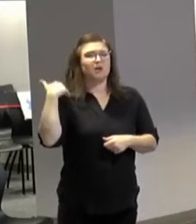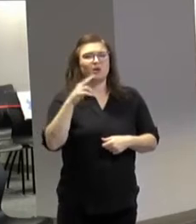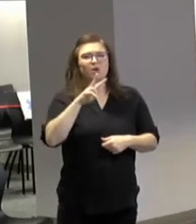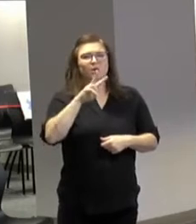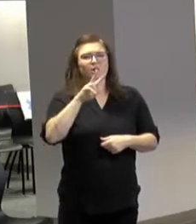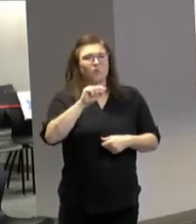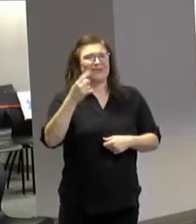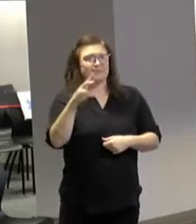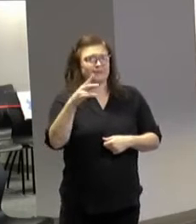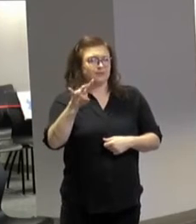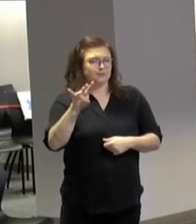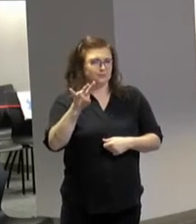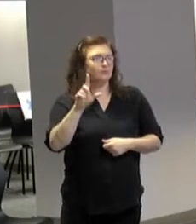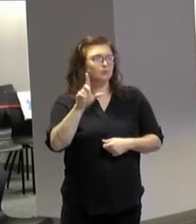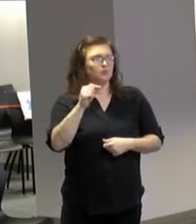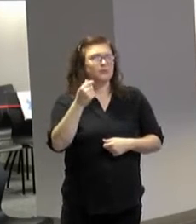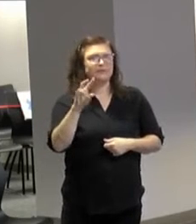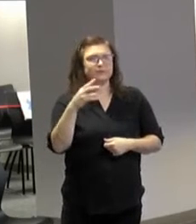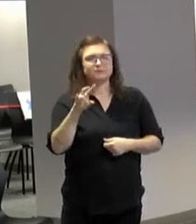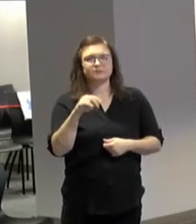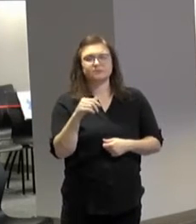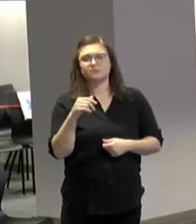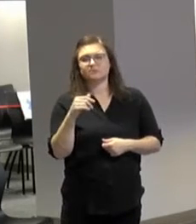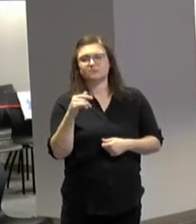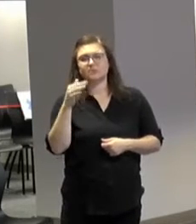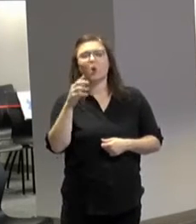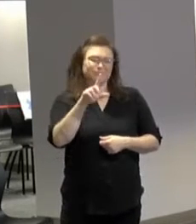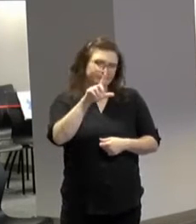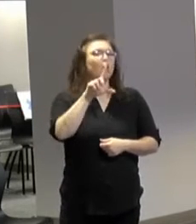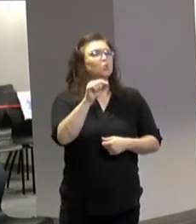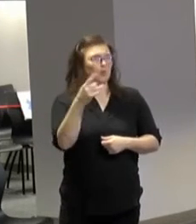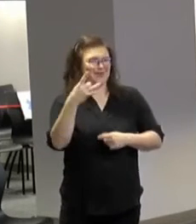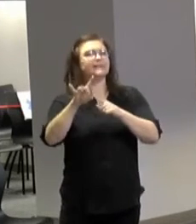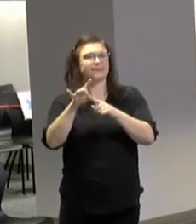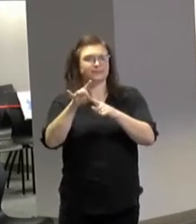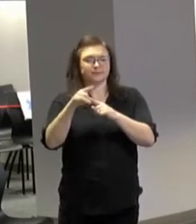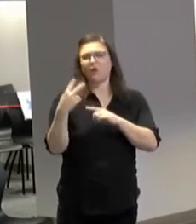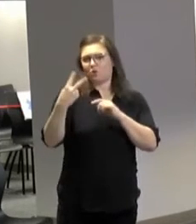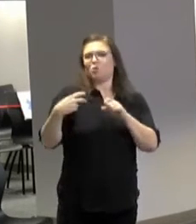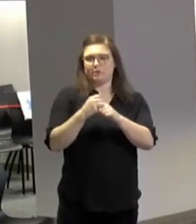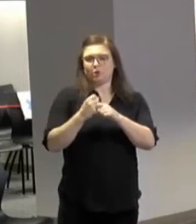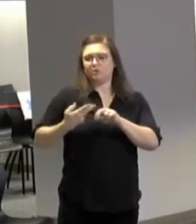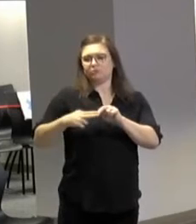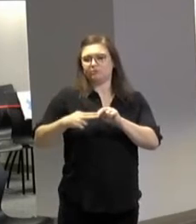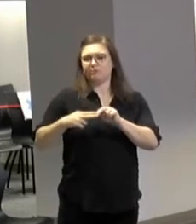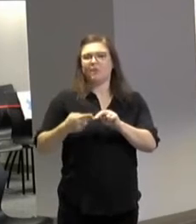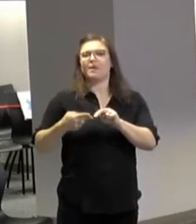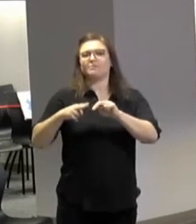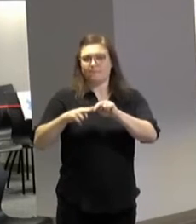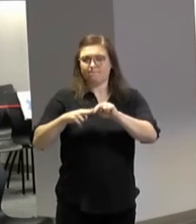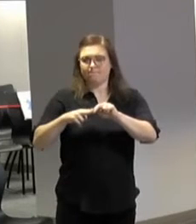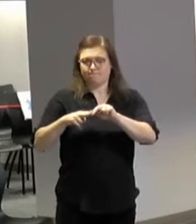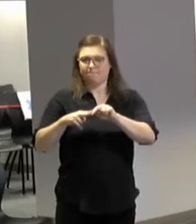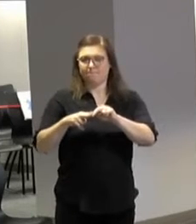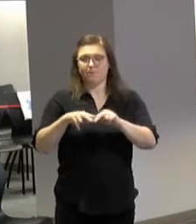2017. And then 2018, those were the last 2 years. So, okay. 2018, it